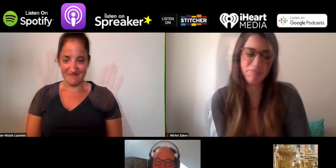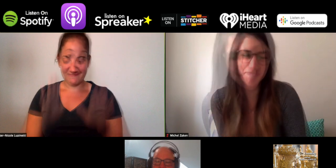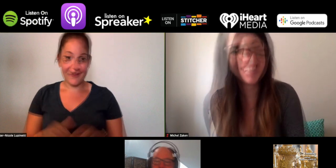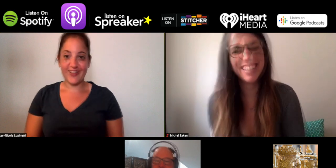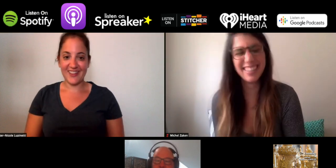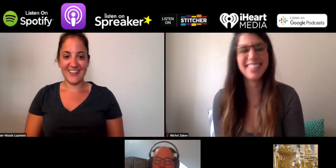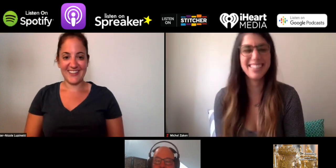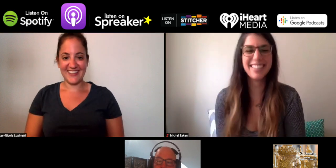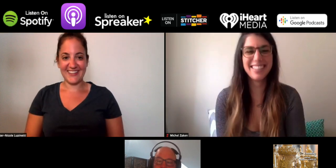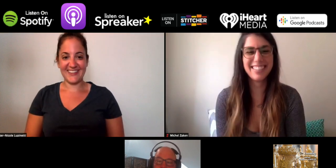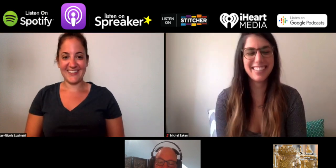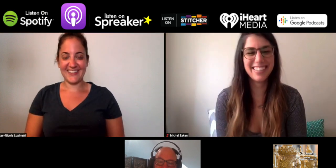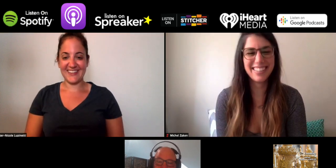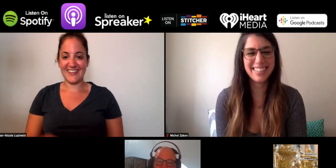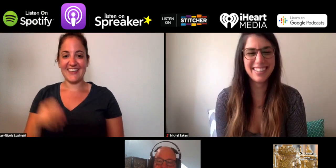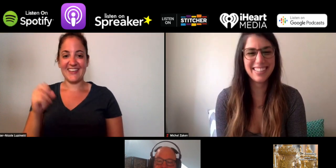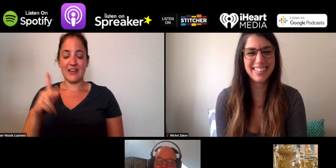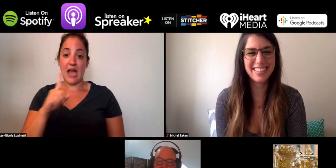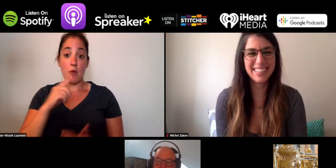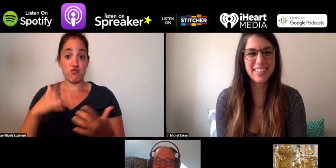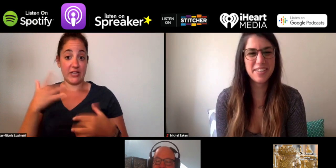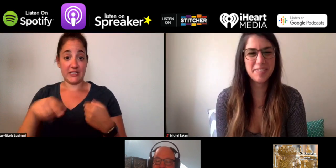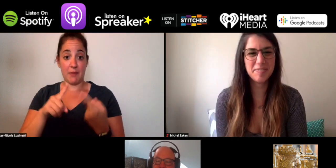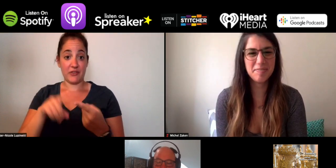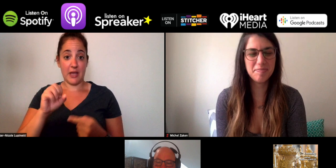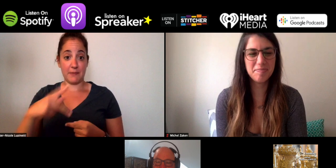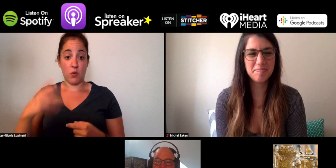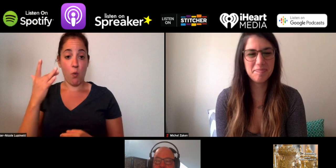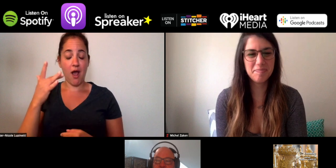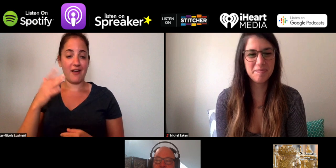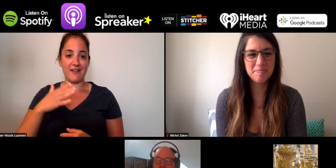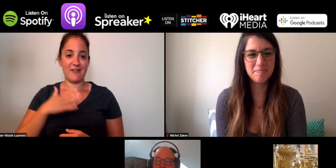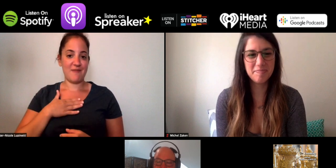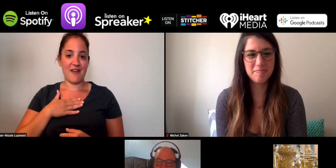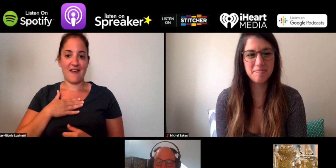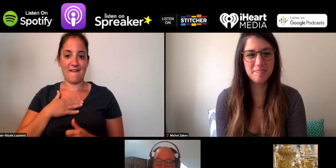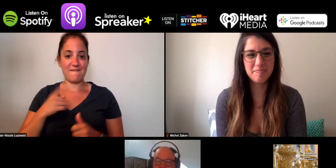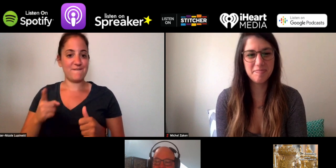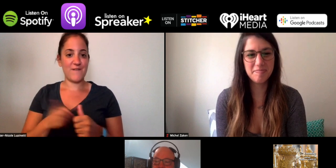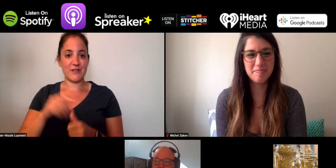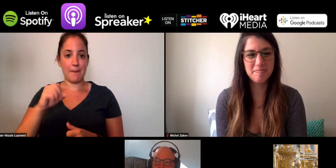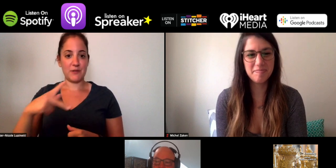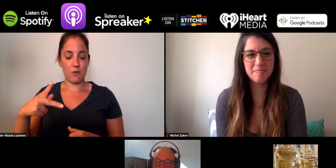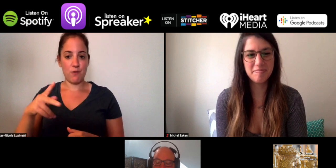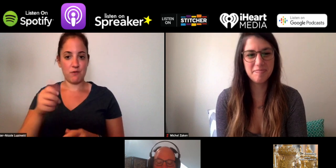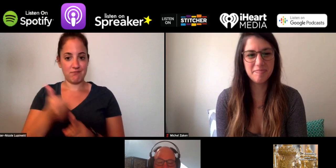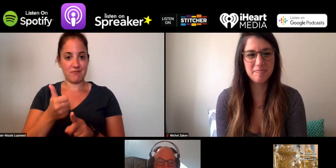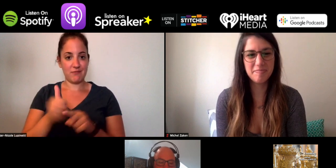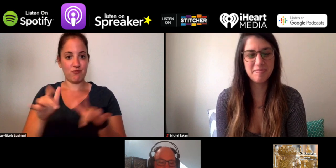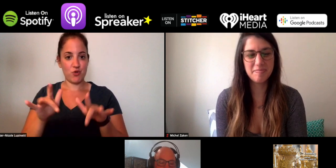hearing. I'm really excited about this show because this is the first episode that is being